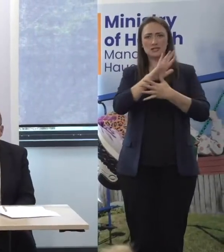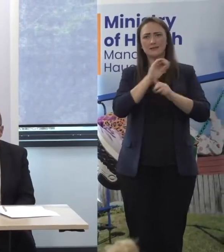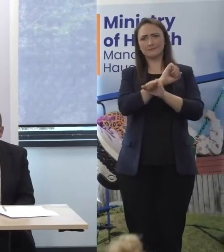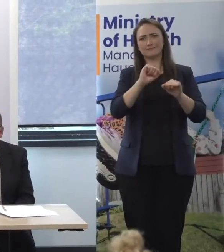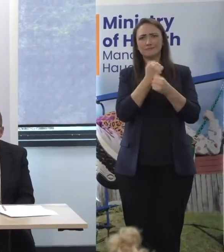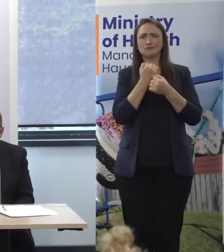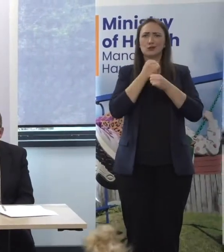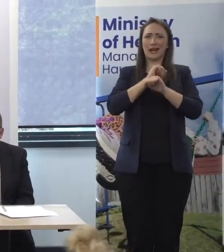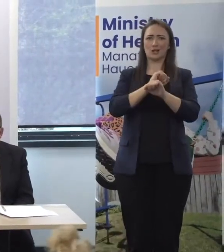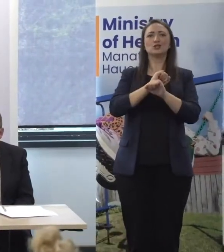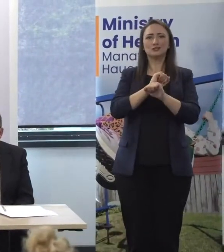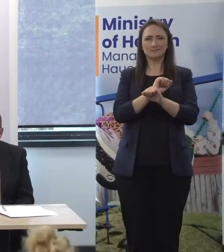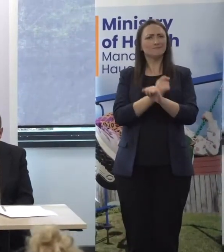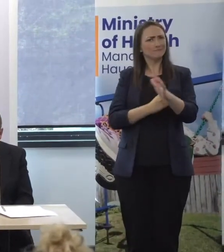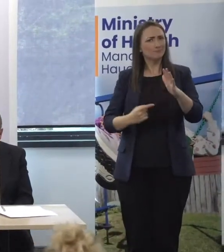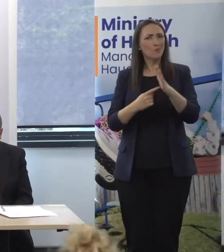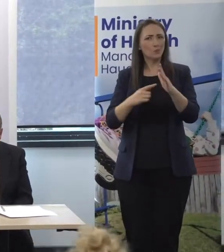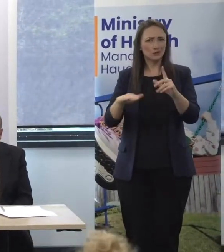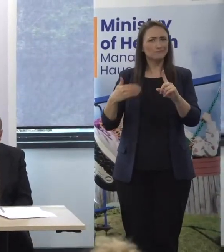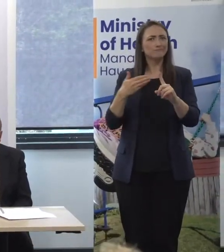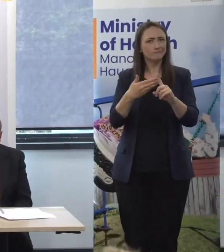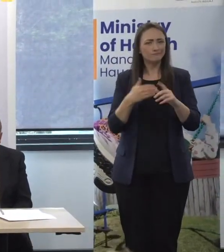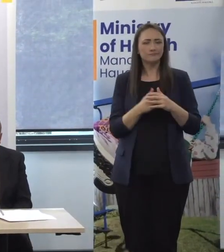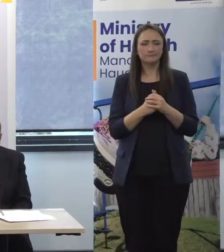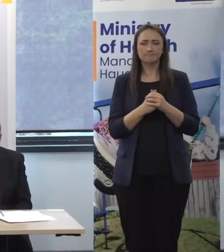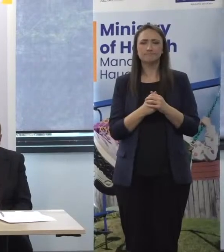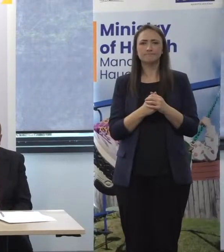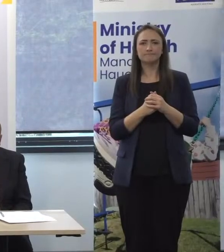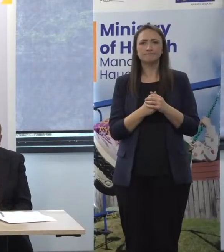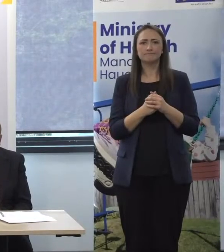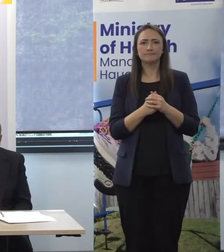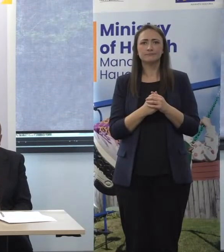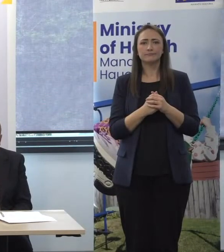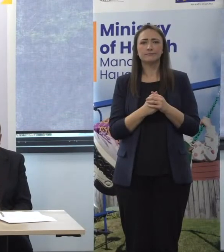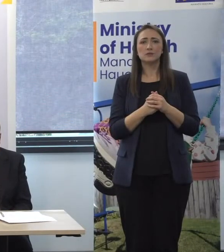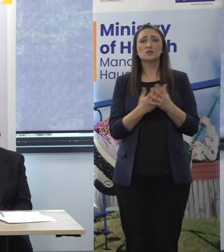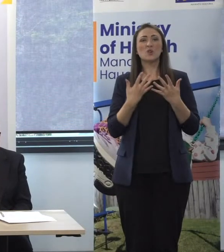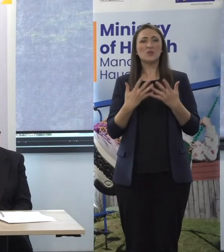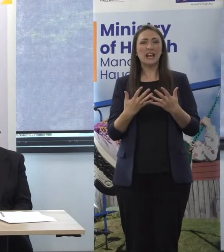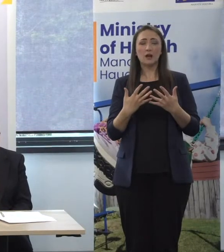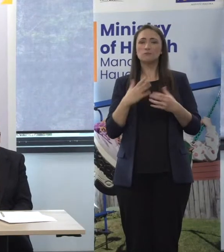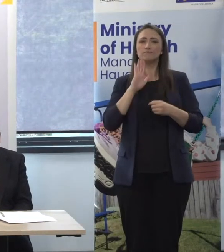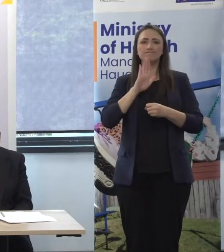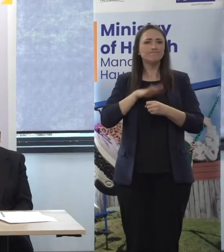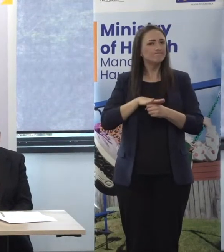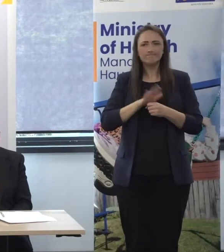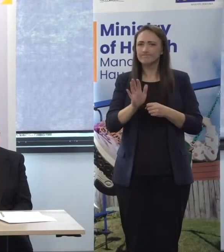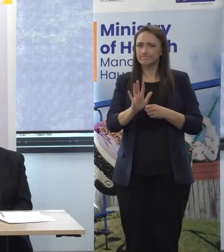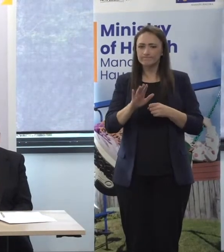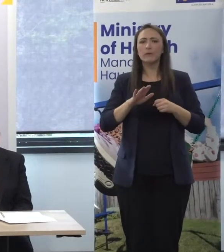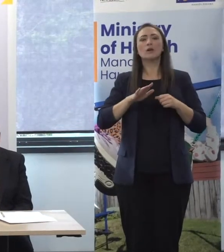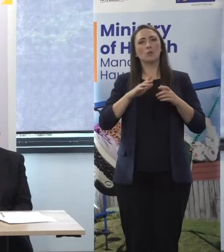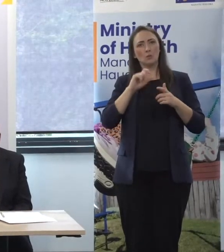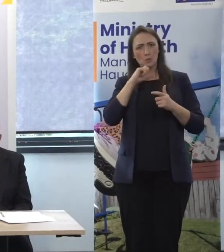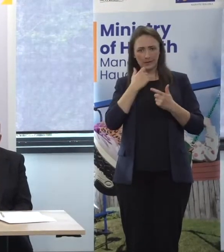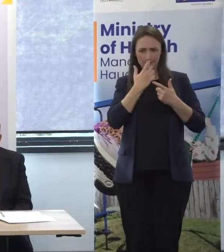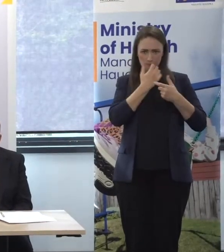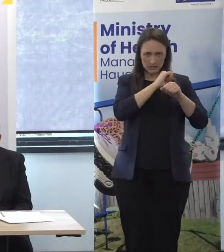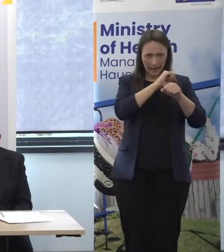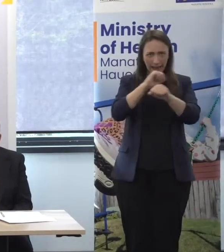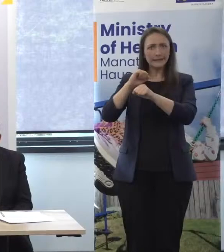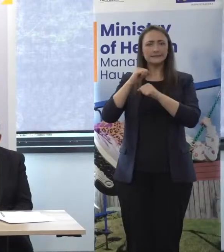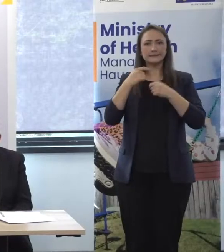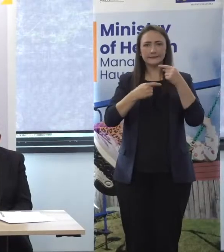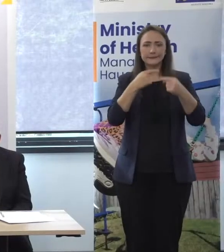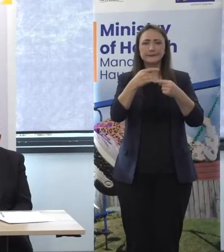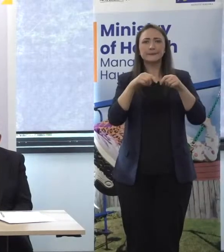been critical to our success to date. Whilst we have moved away from elimination and capturing every single case, it is important we continue